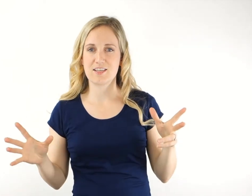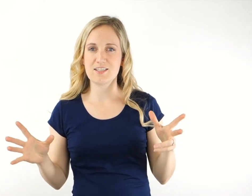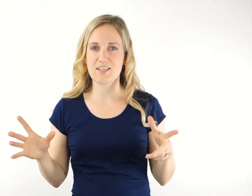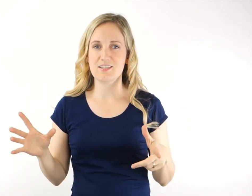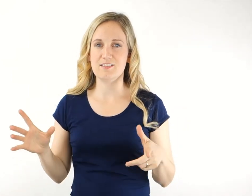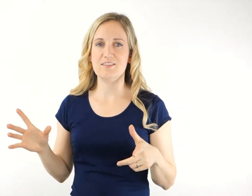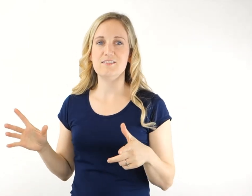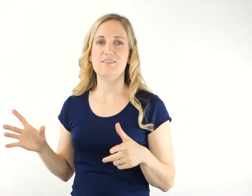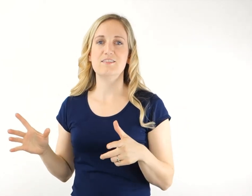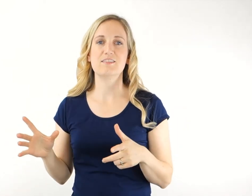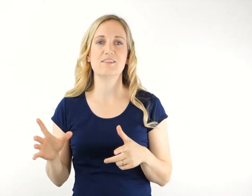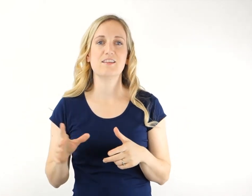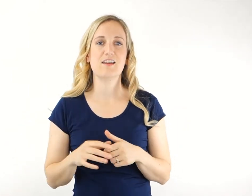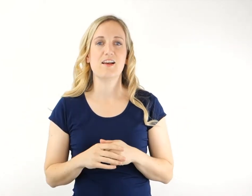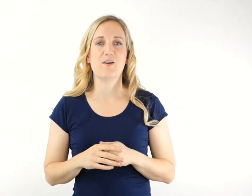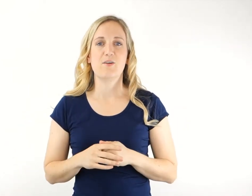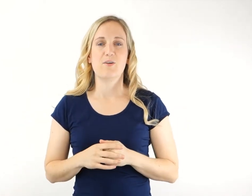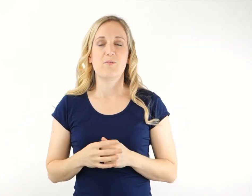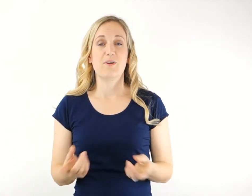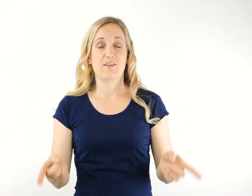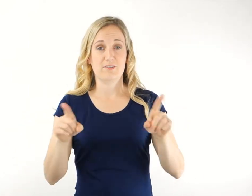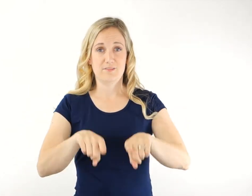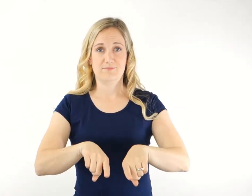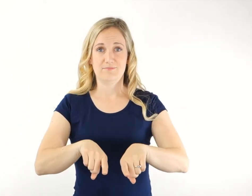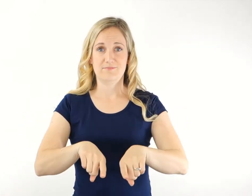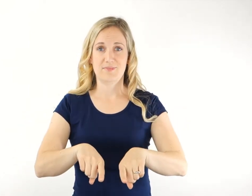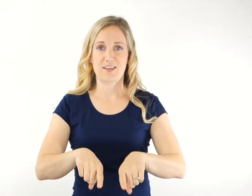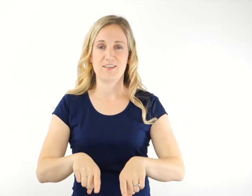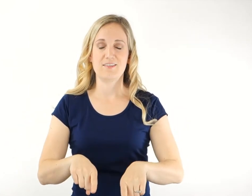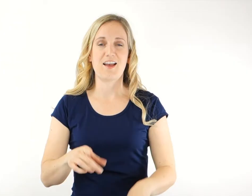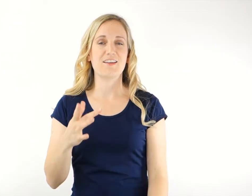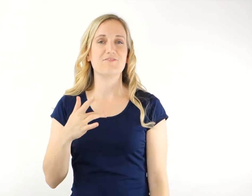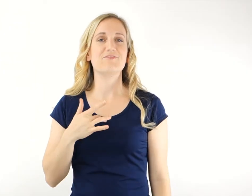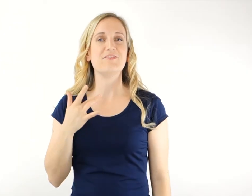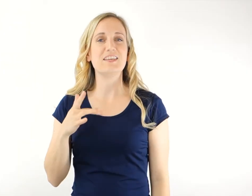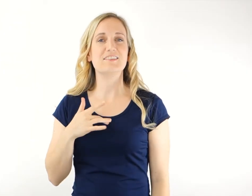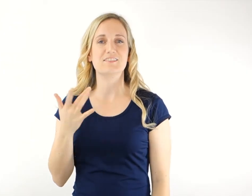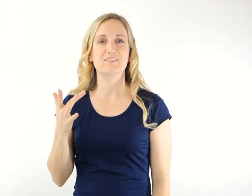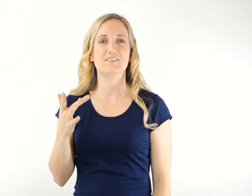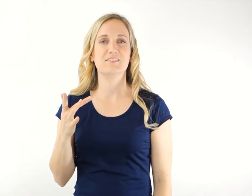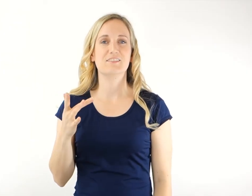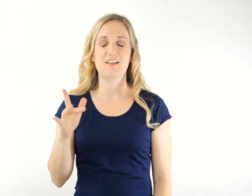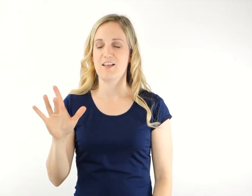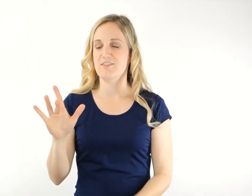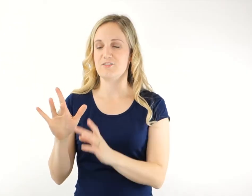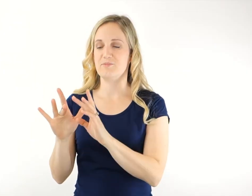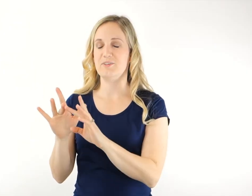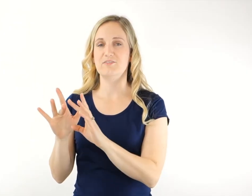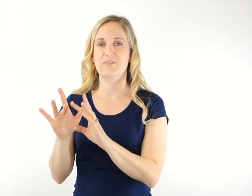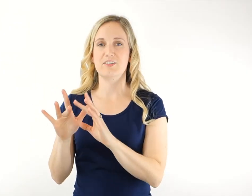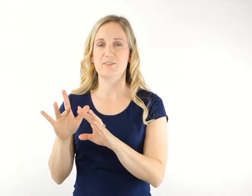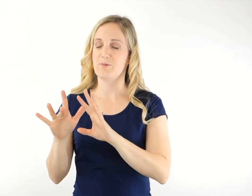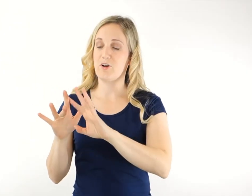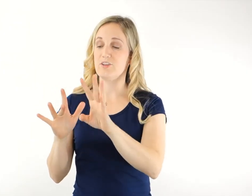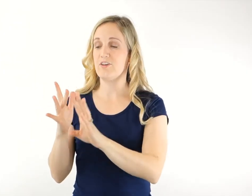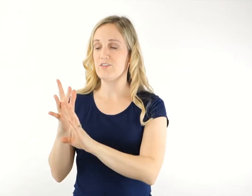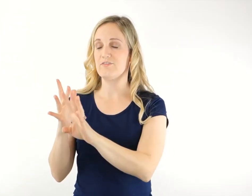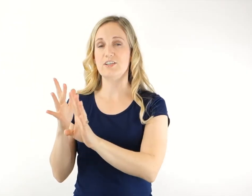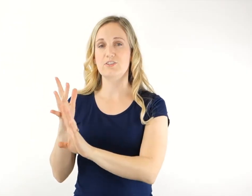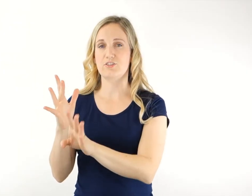line is whenever, again, I feel. So your middle finger, remember, all your other fingers are